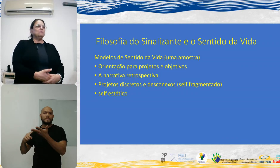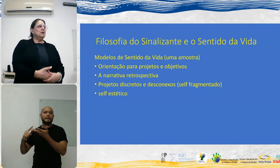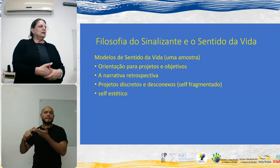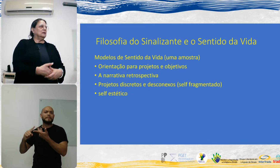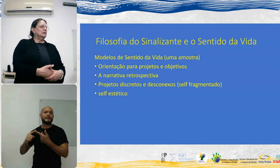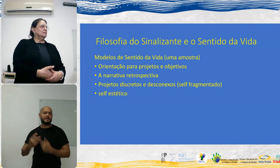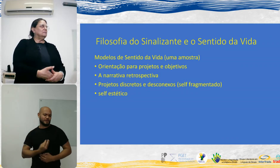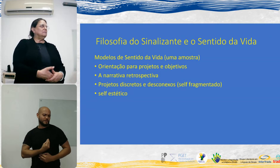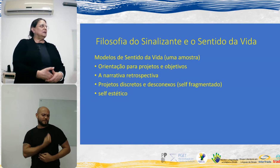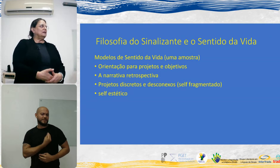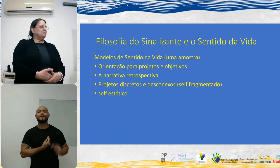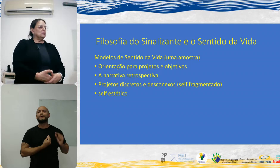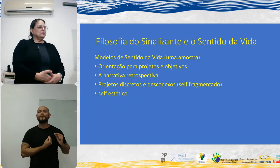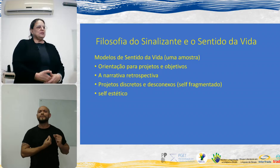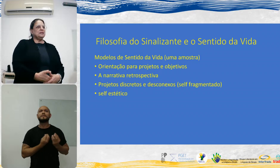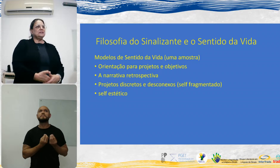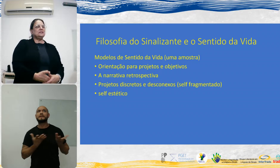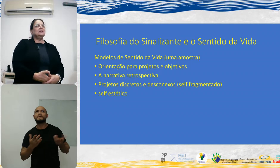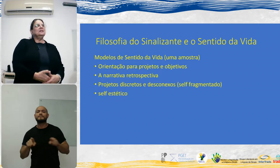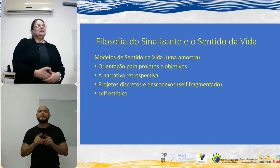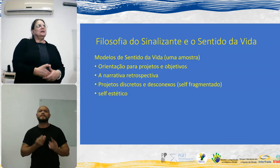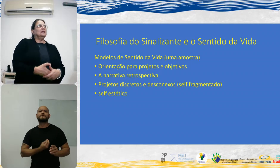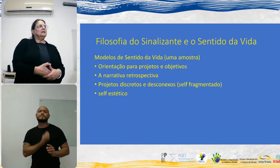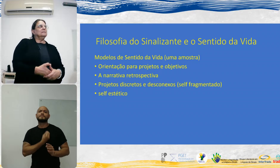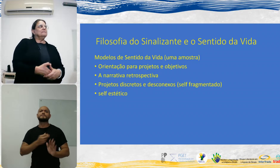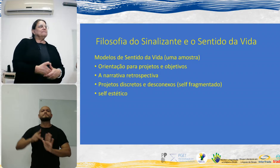life, life projects,